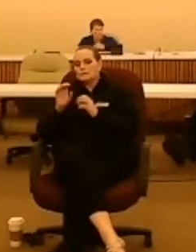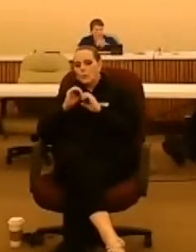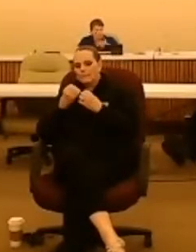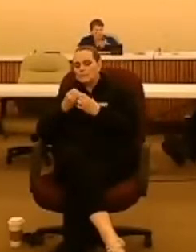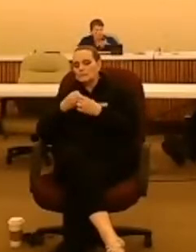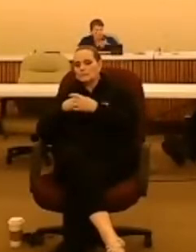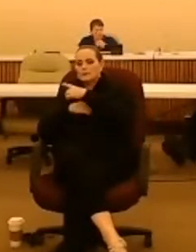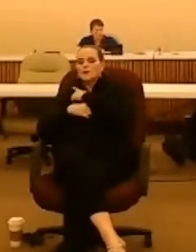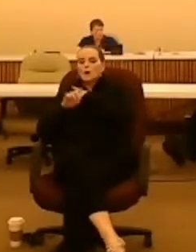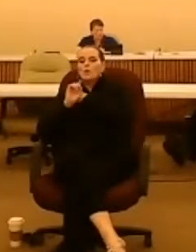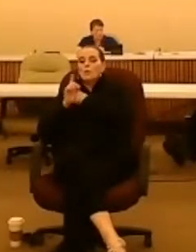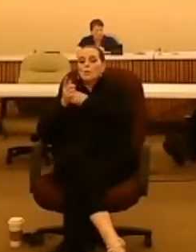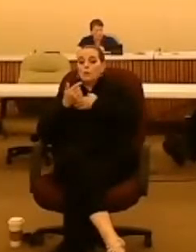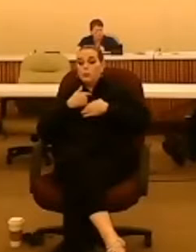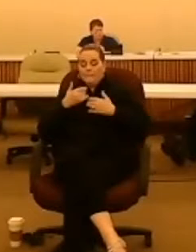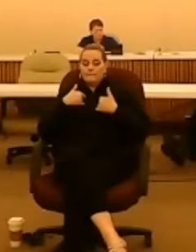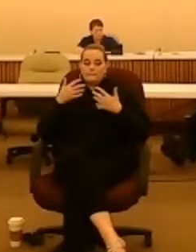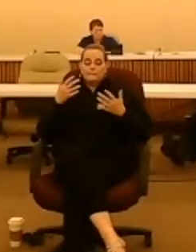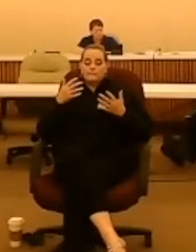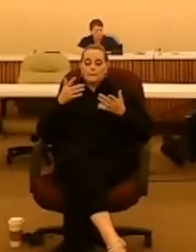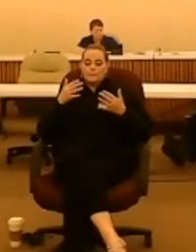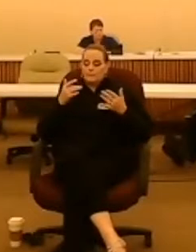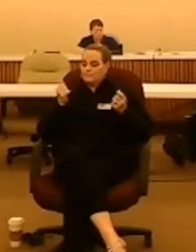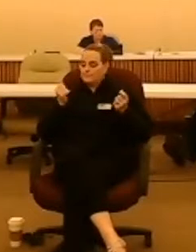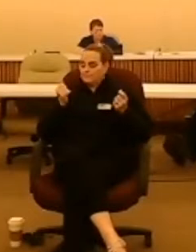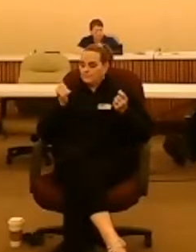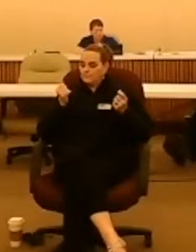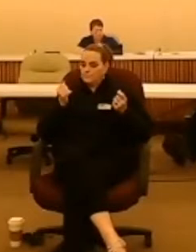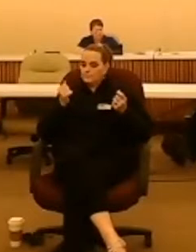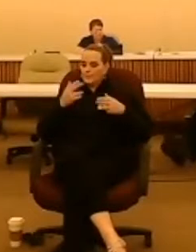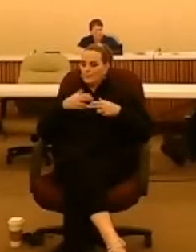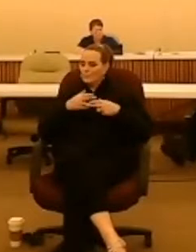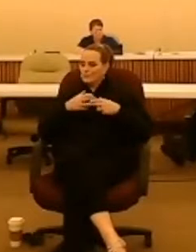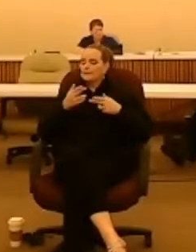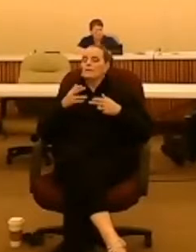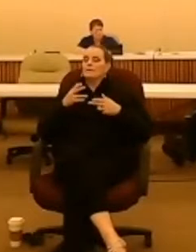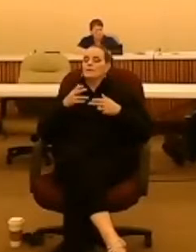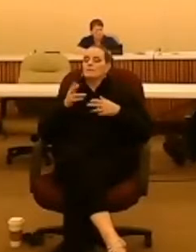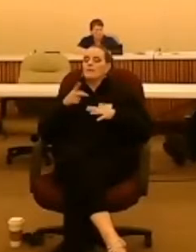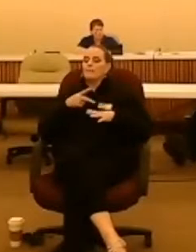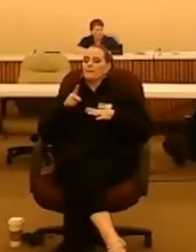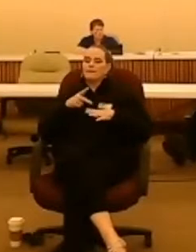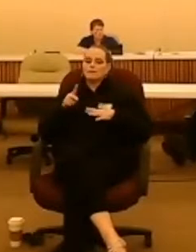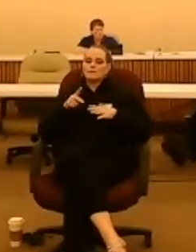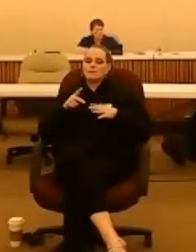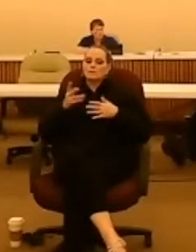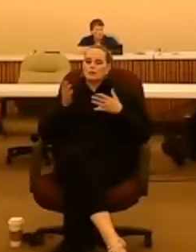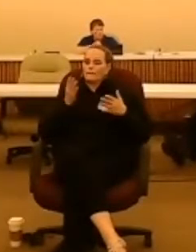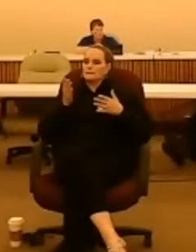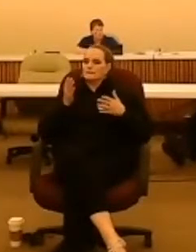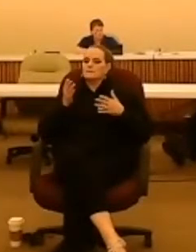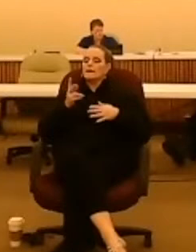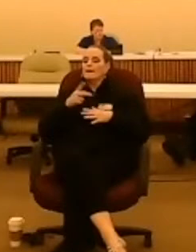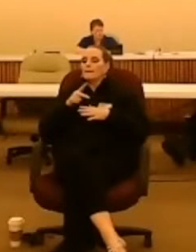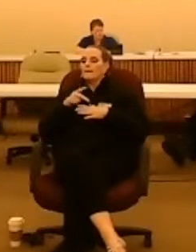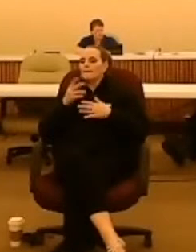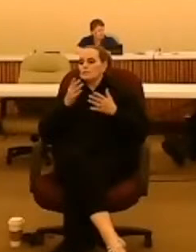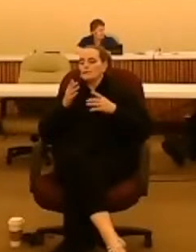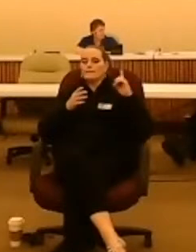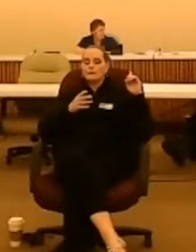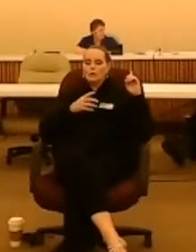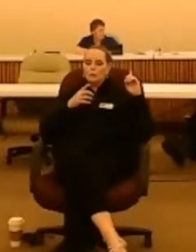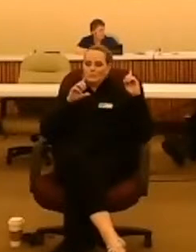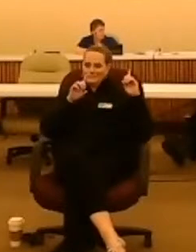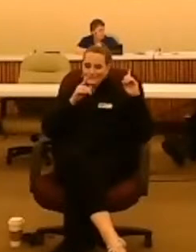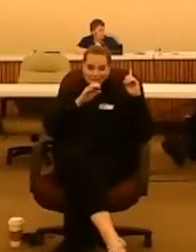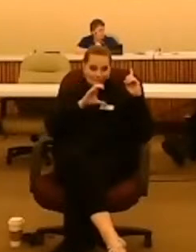have them on as, what do you call it, professional services. would the Professional DEC, services. would the DEC or